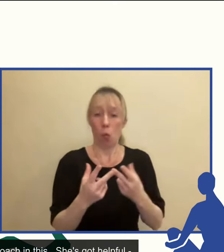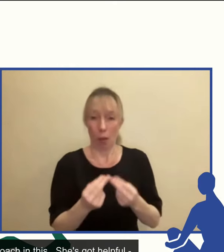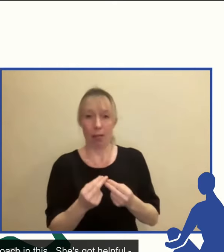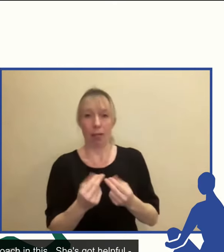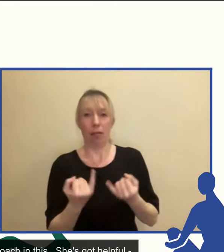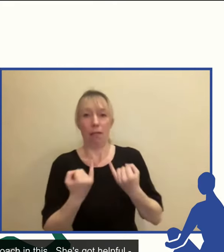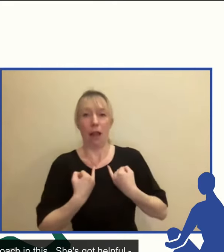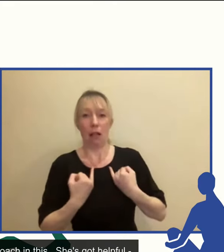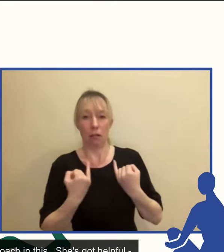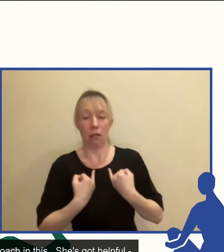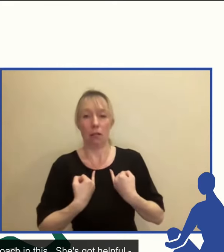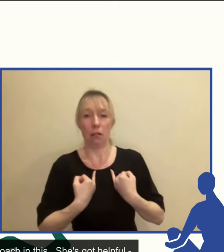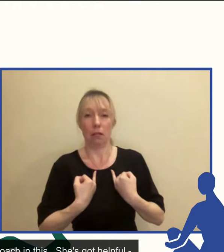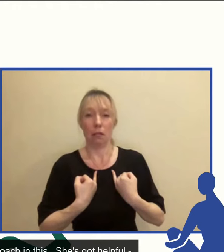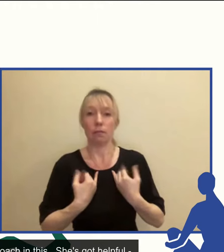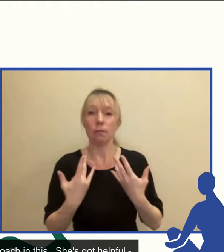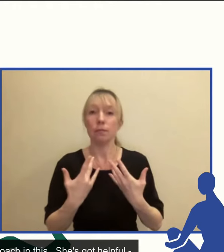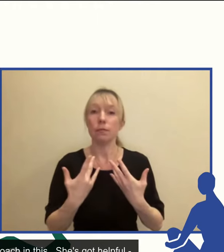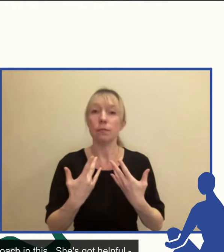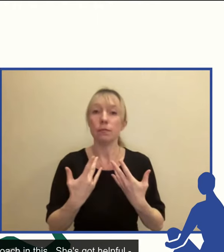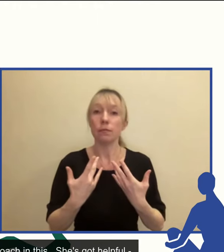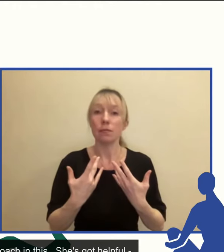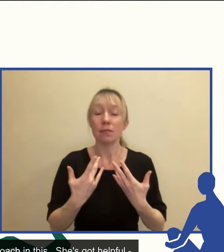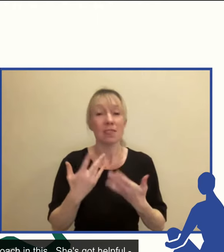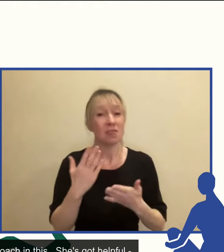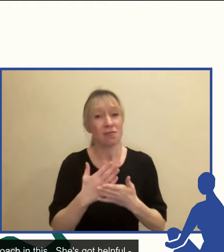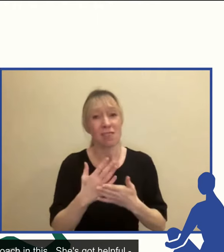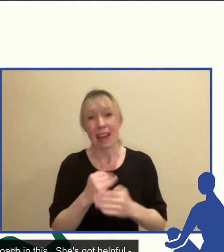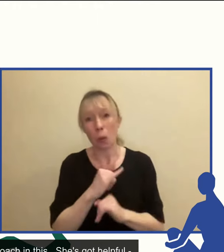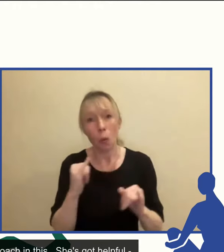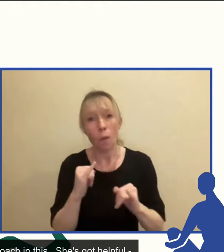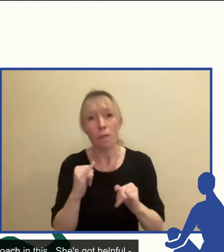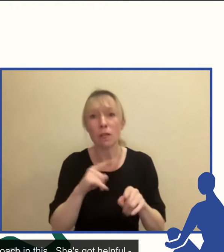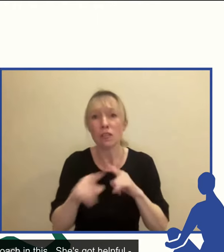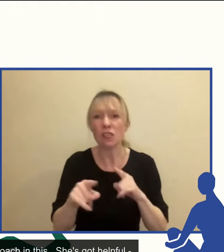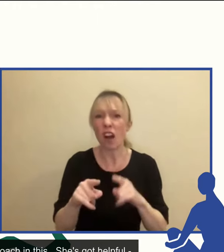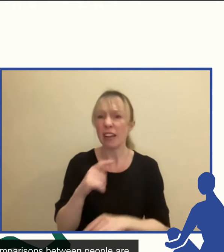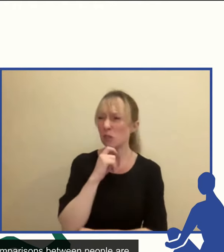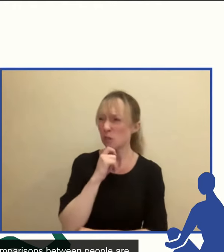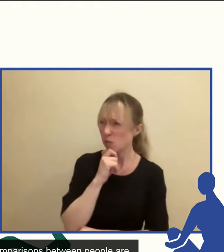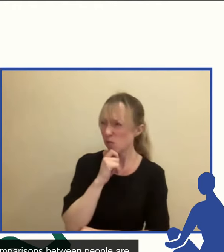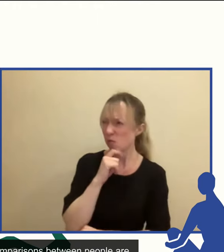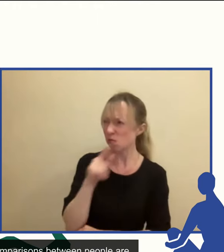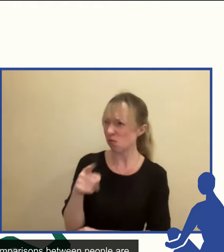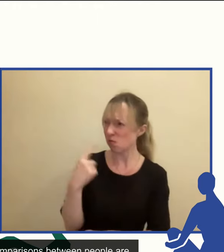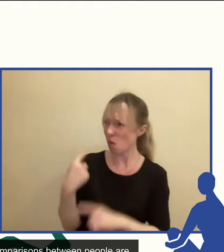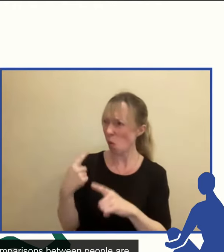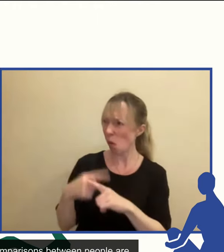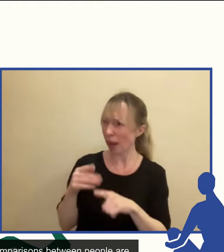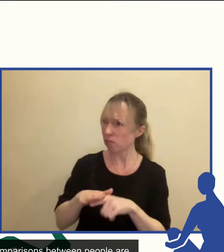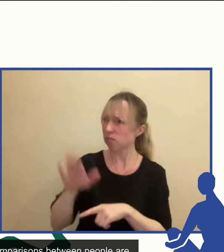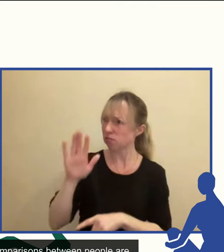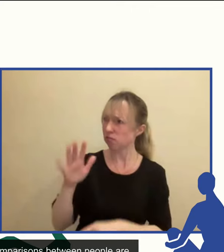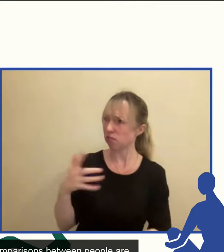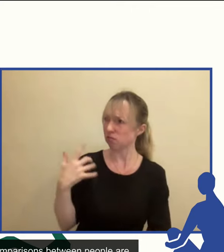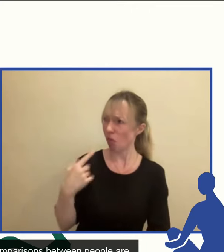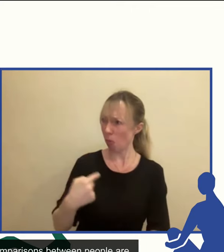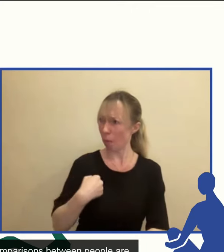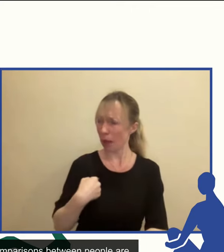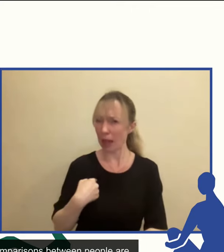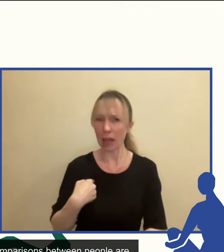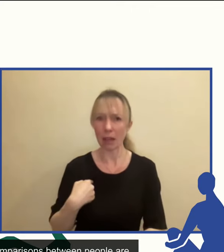think comparisons between people are all deadly. It's so tempting to resent people who seem to get better quicker than